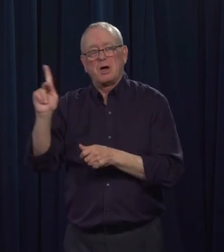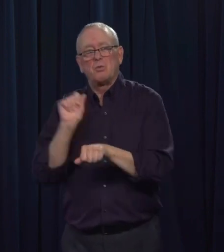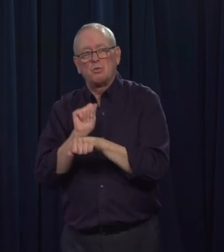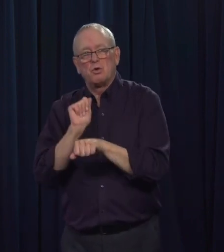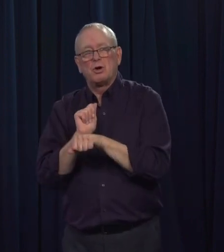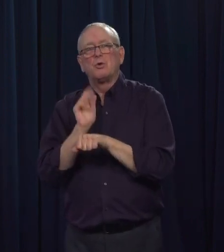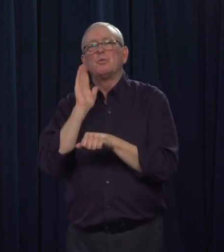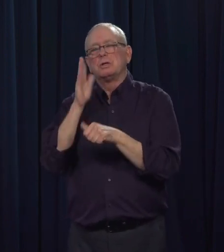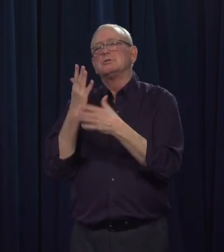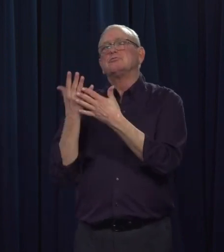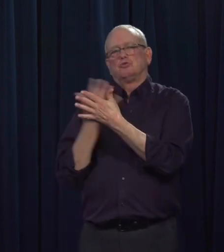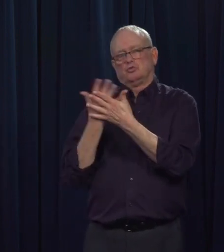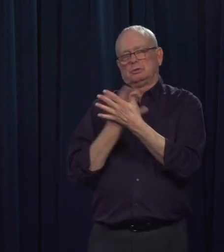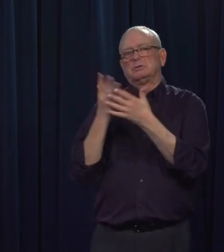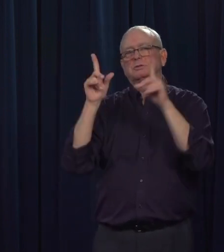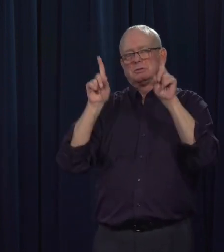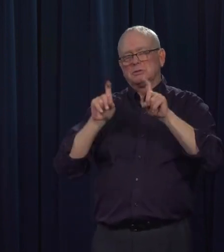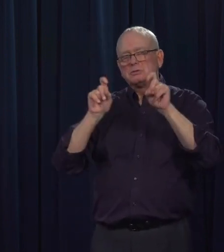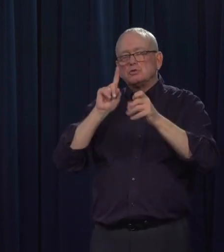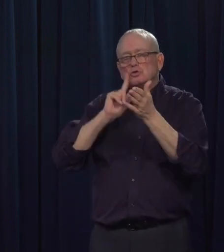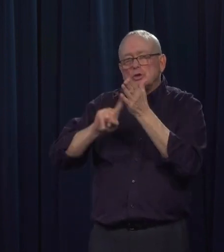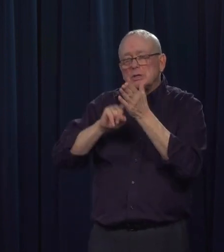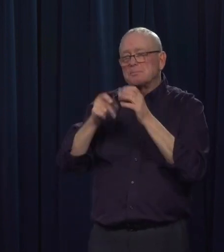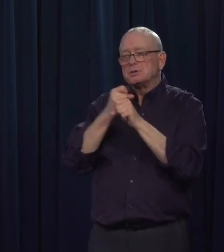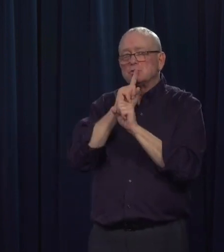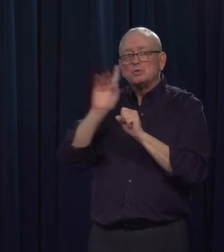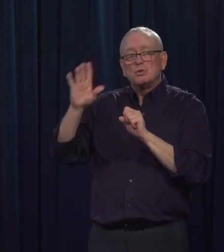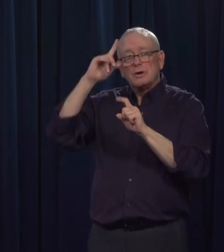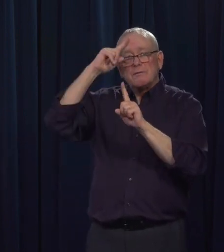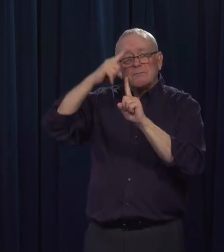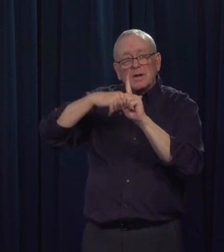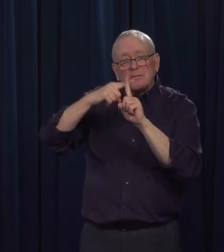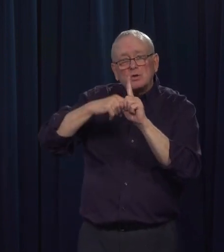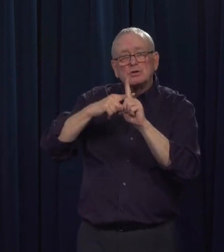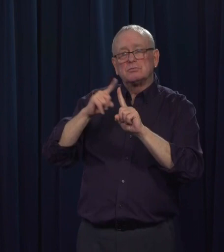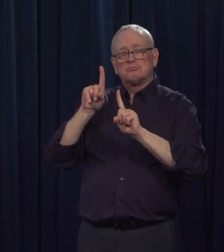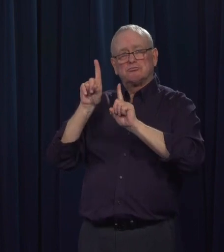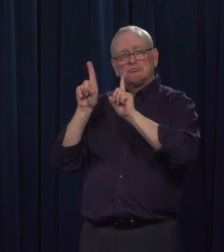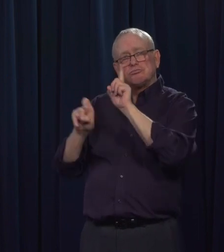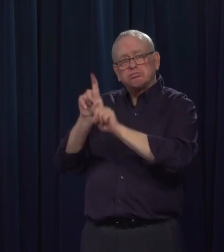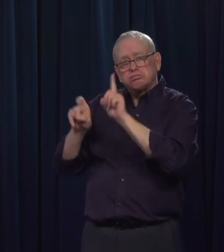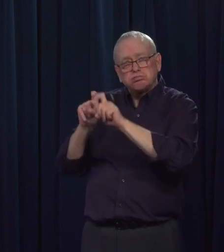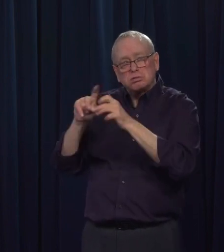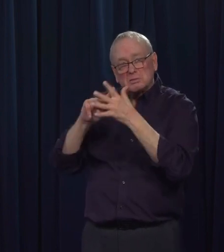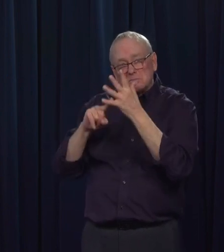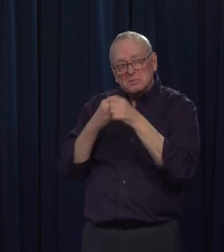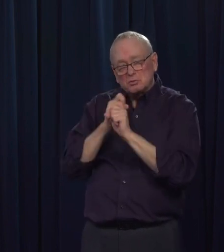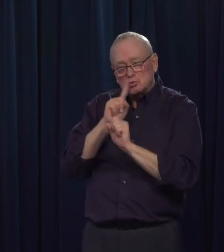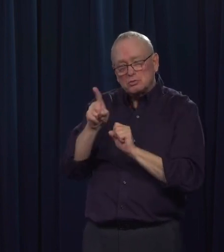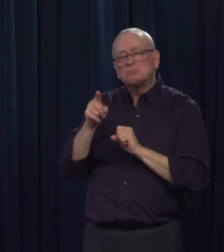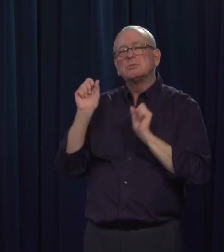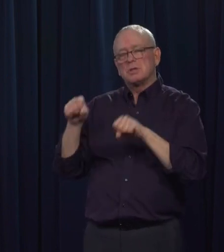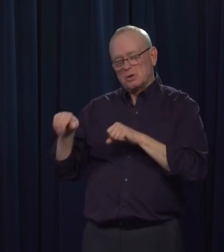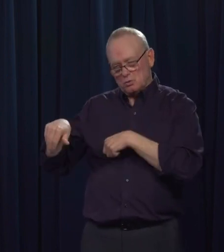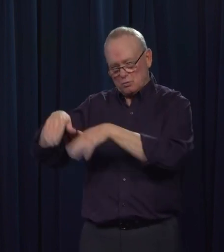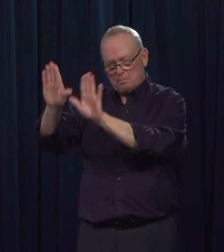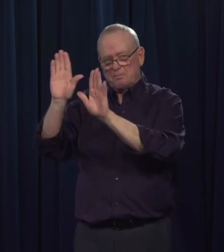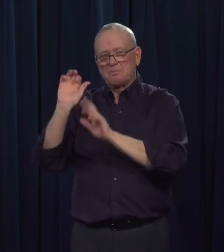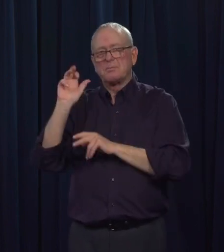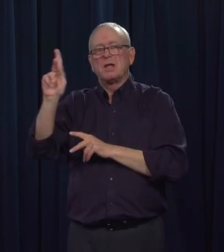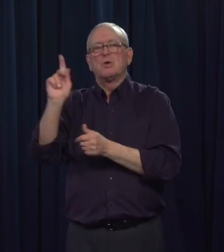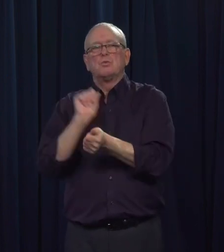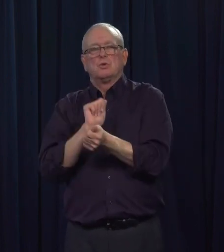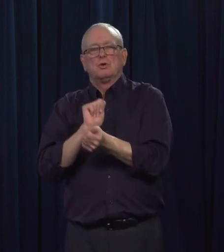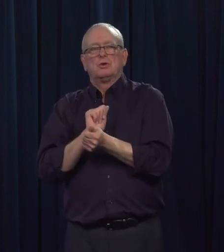accurately capturing any individuals who might be at risk. And a reminder again that even mild symptoms like a sore throat or a runny